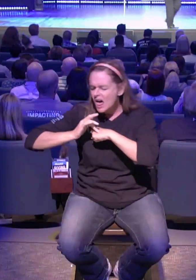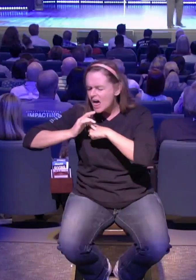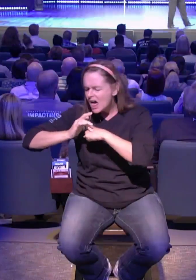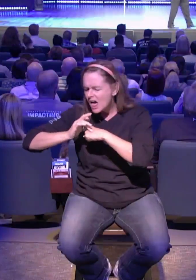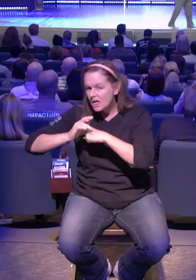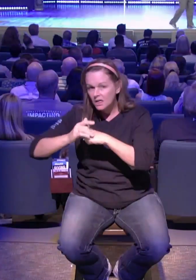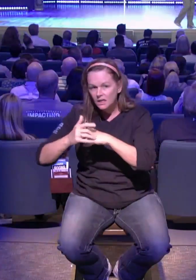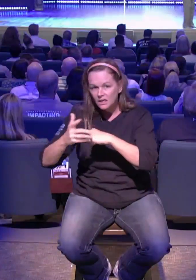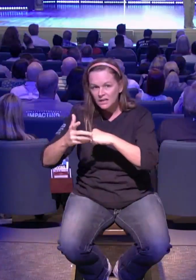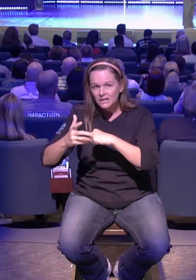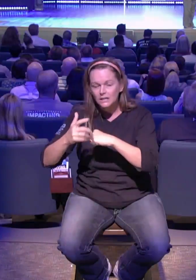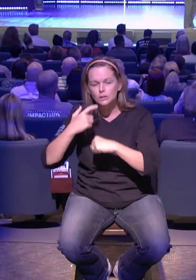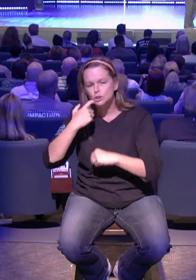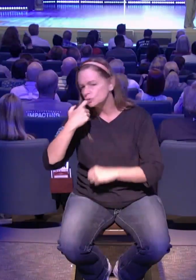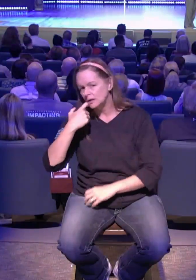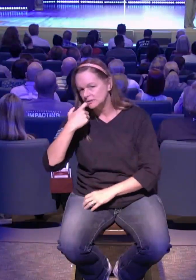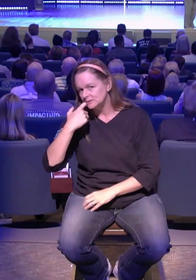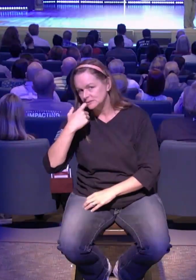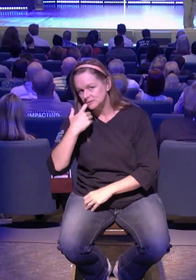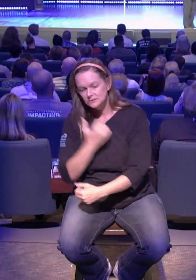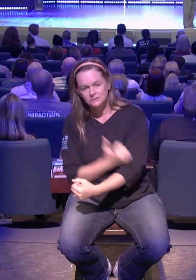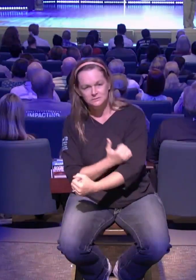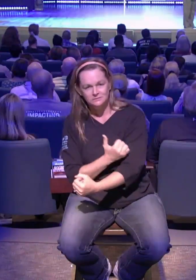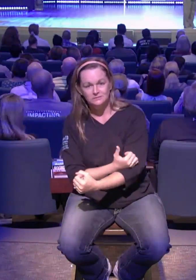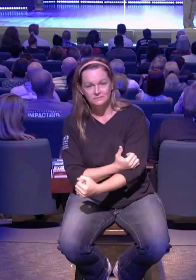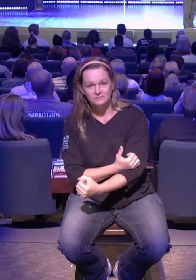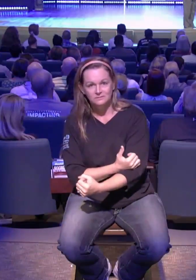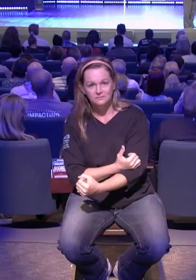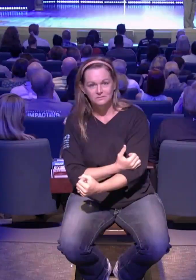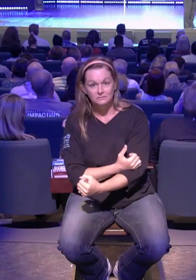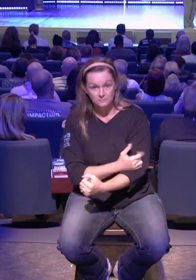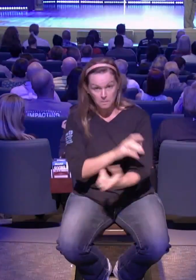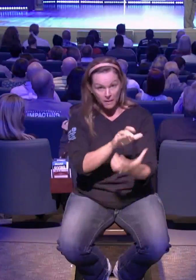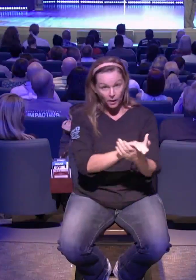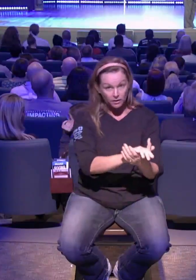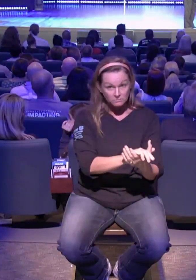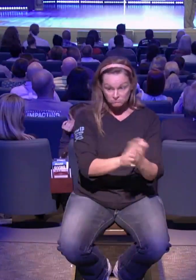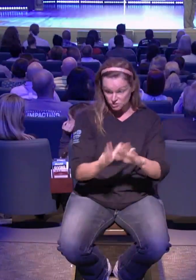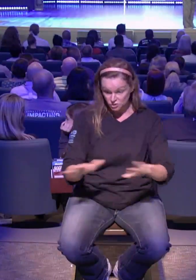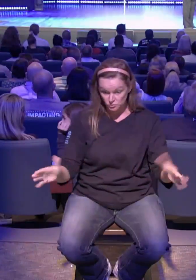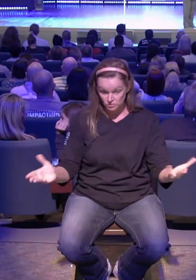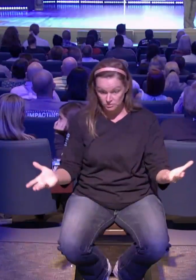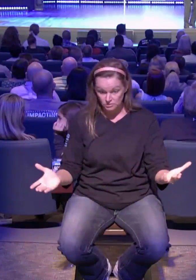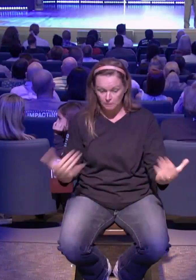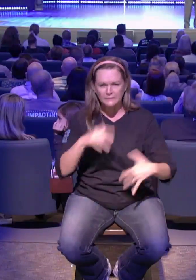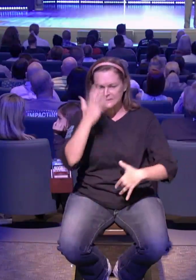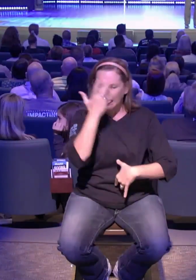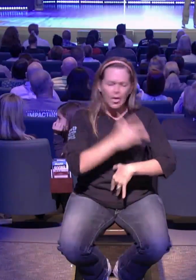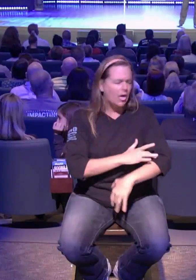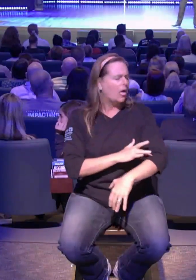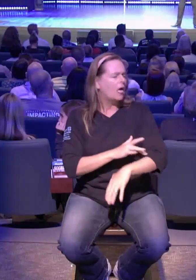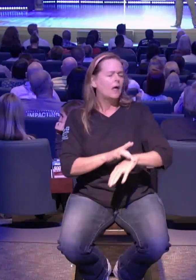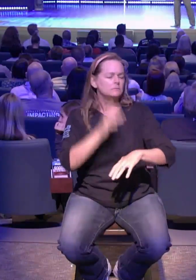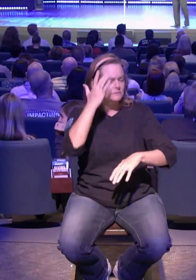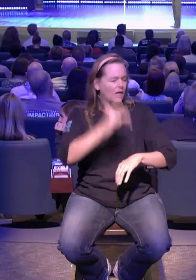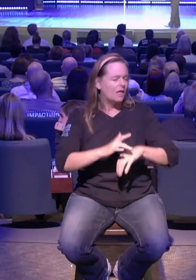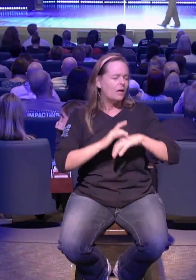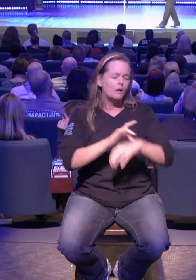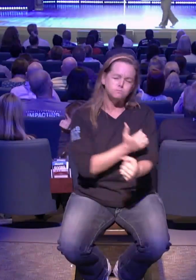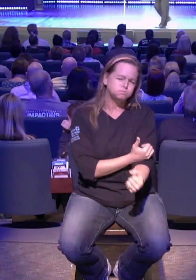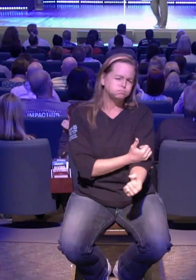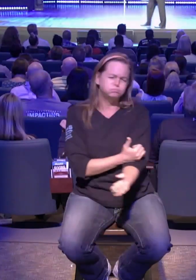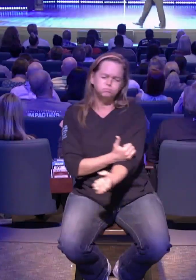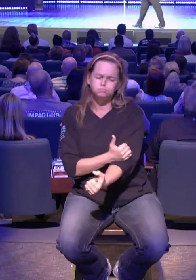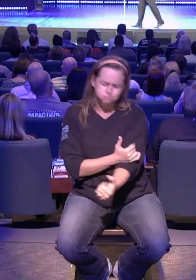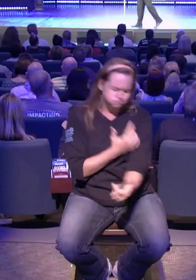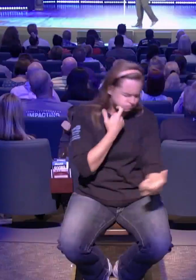it was destroying her marriage. It was destroying her family. She was desperate and helpless and crippled by